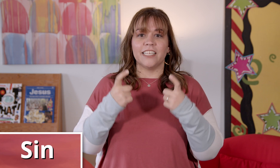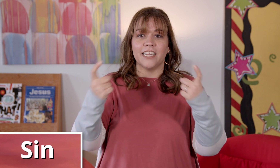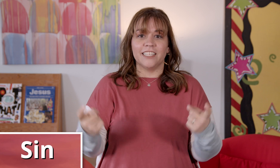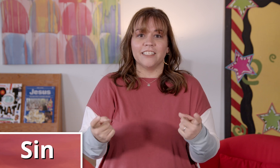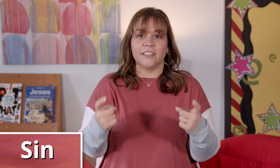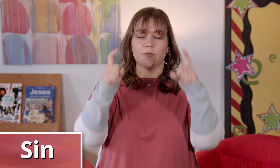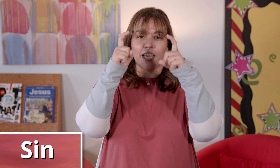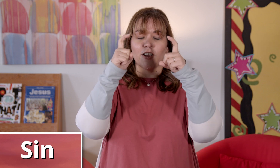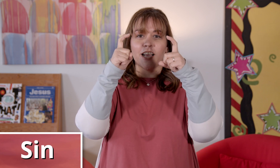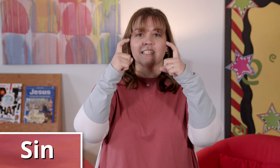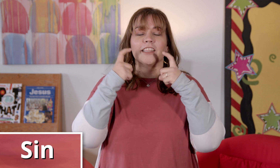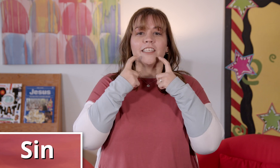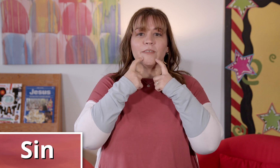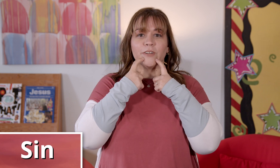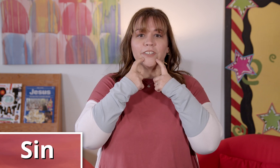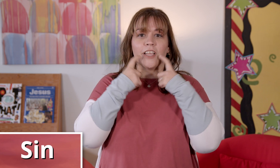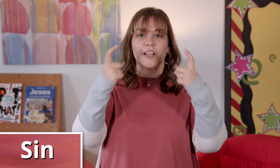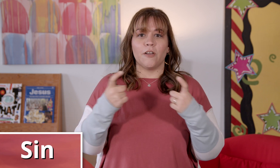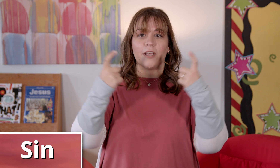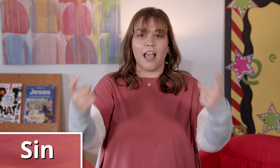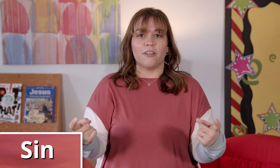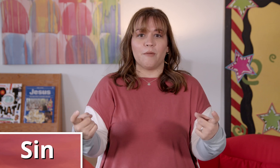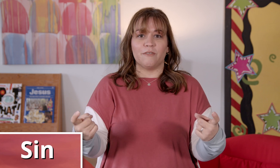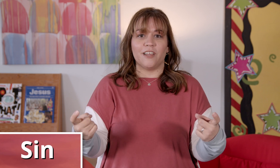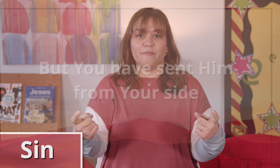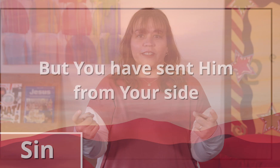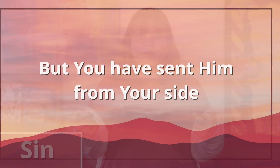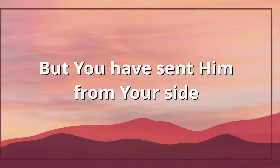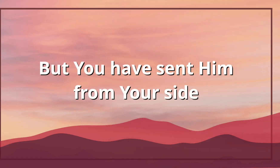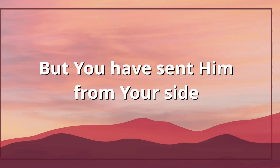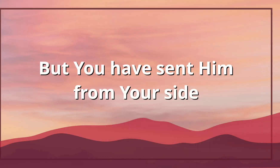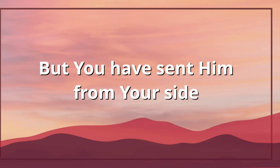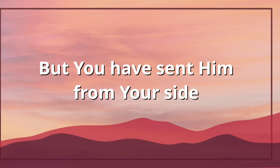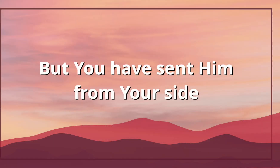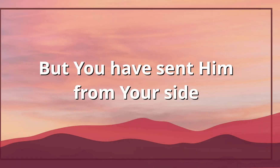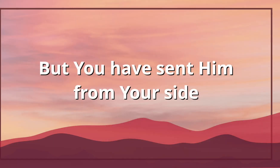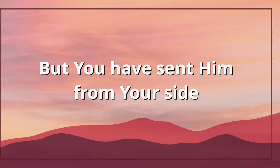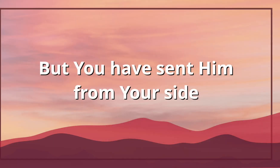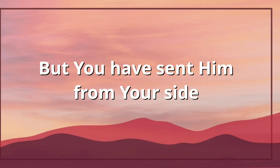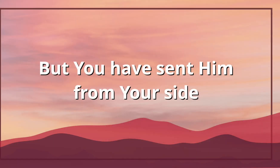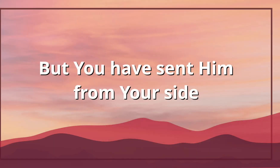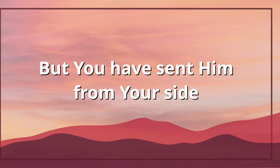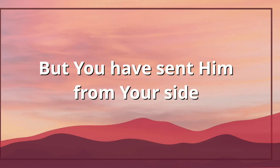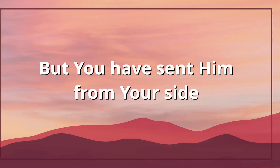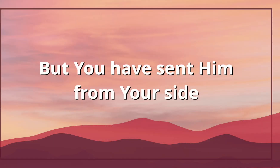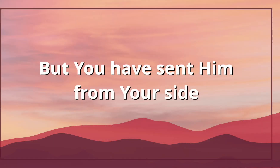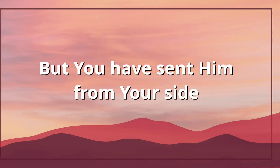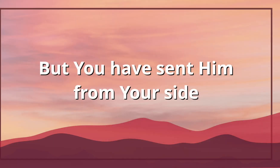sin. So we're taking our hands like this and we're going out a couple of times. Our next line is, "But you have